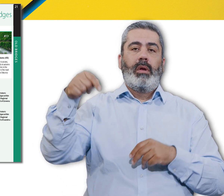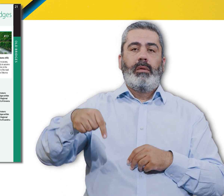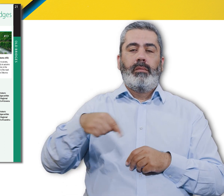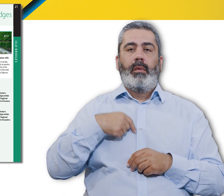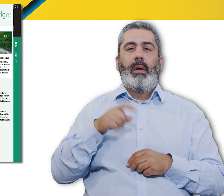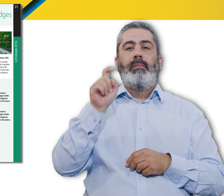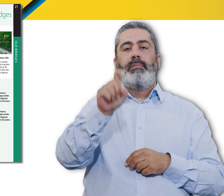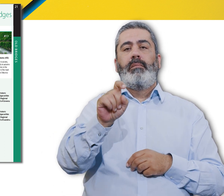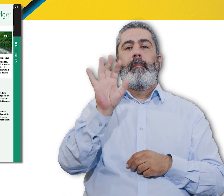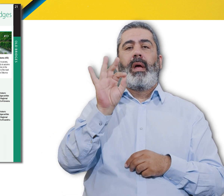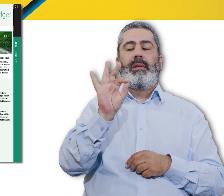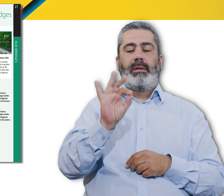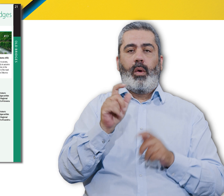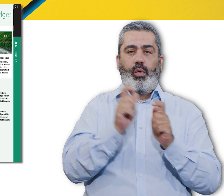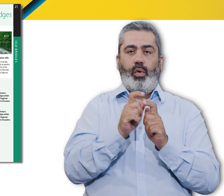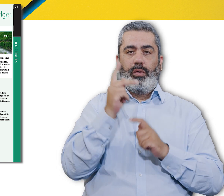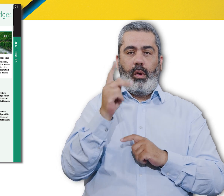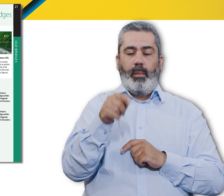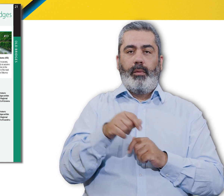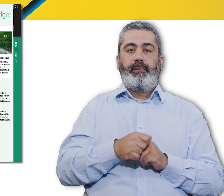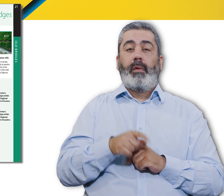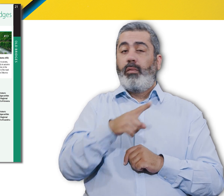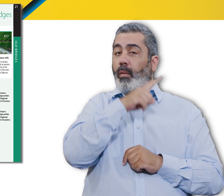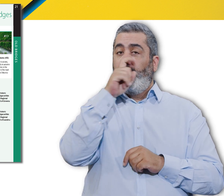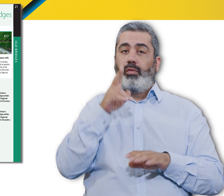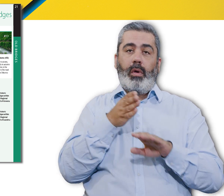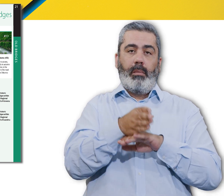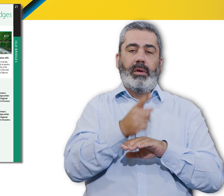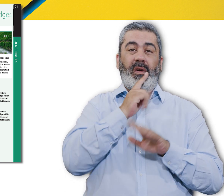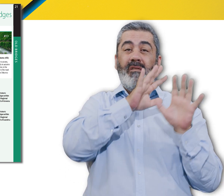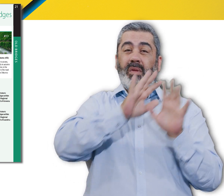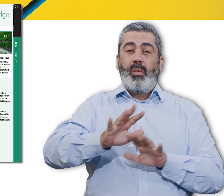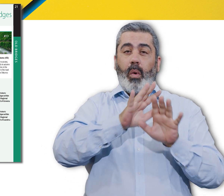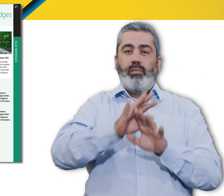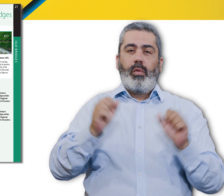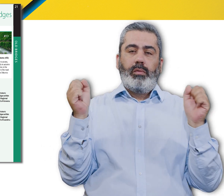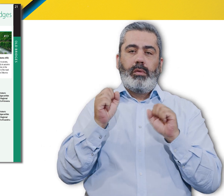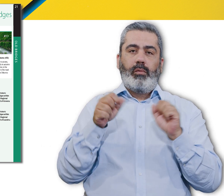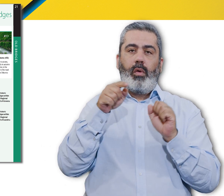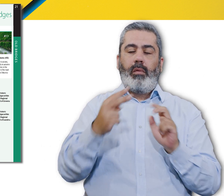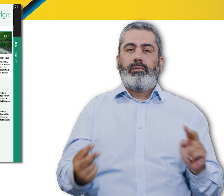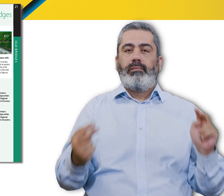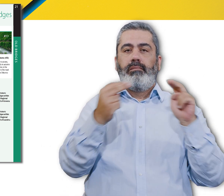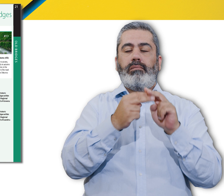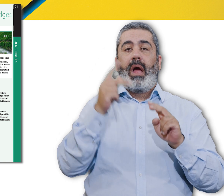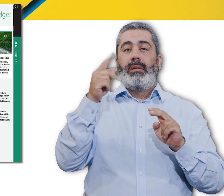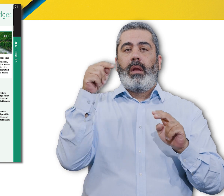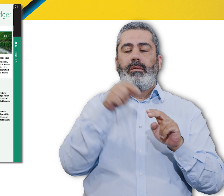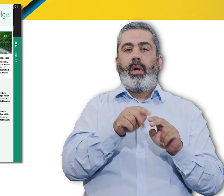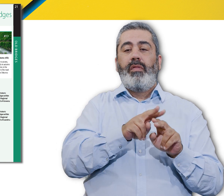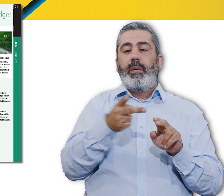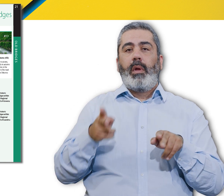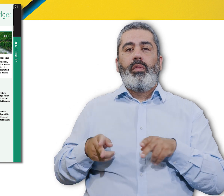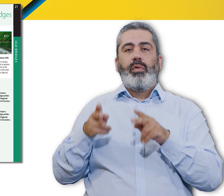13, location. Trikomo, number 50. Difficult to access, especially in autumn and winter, is the Bridge of